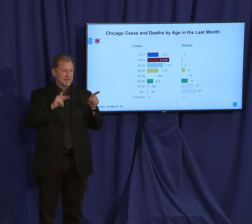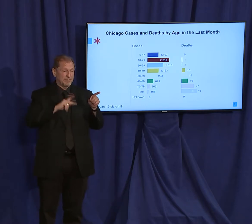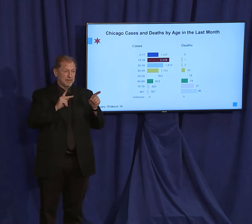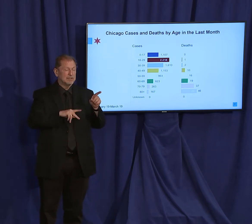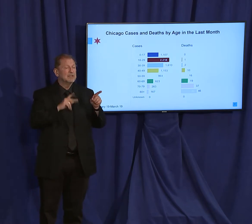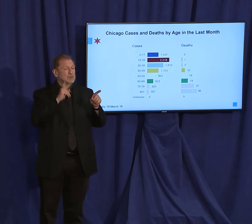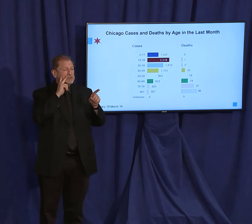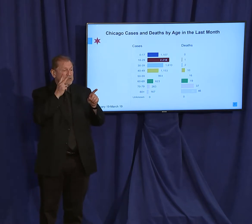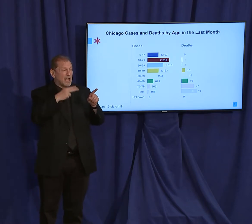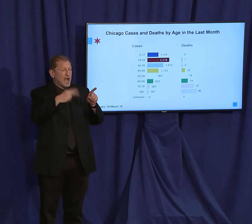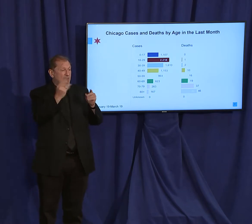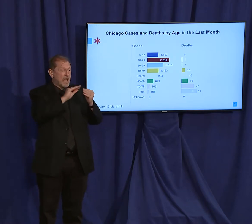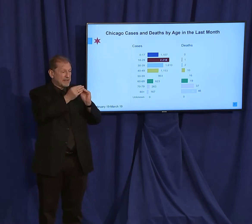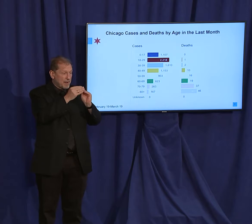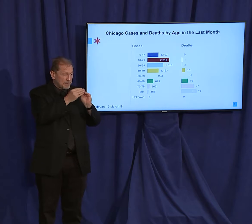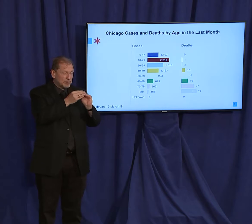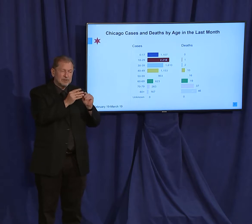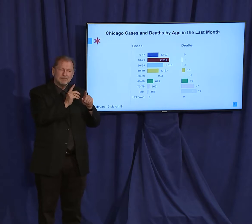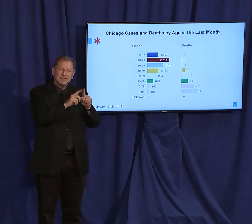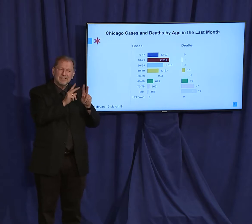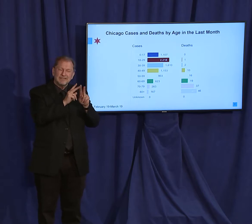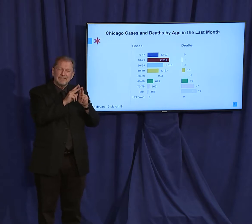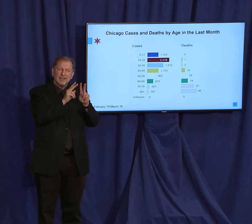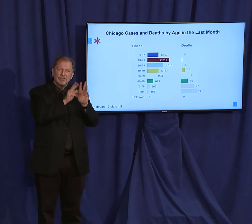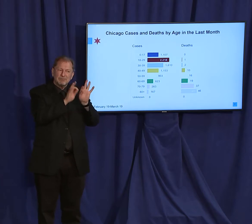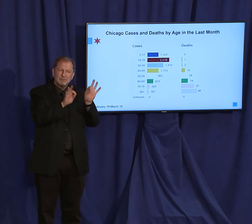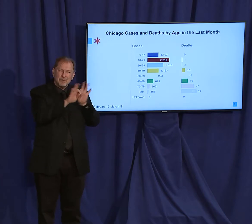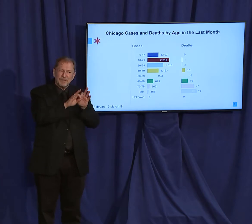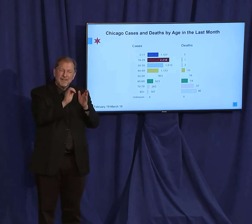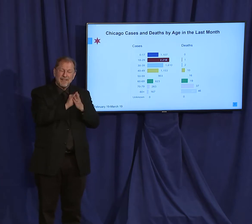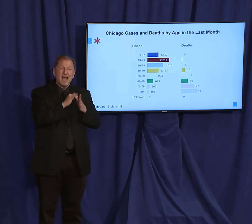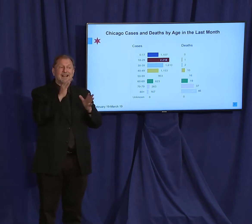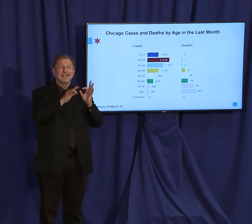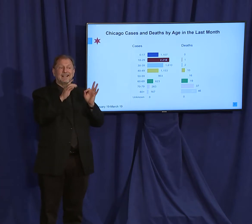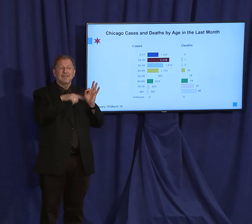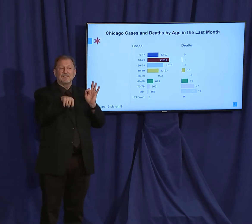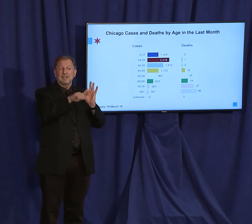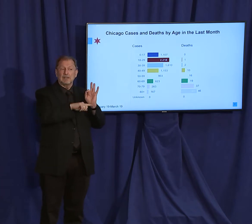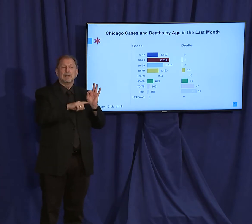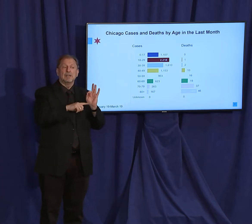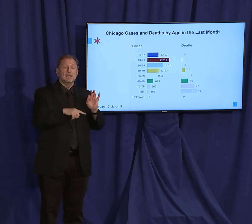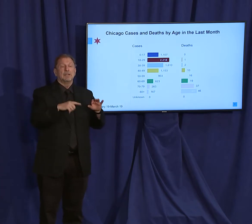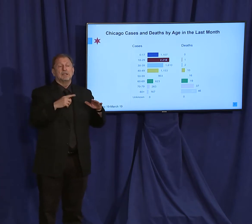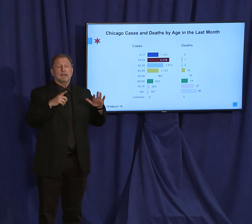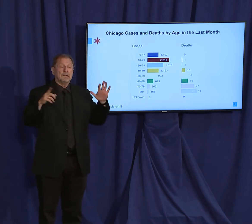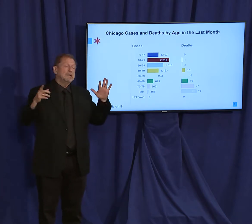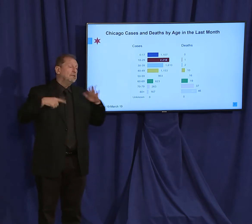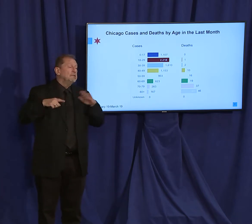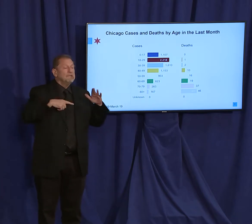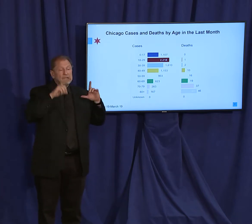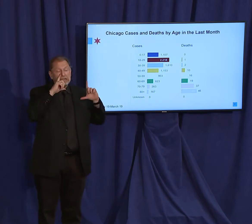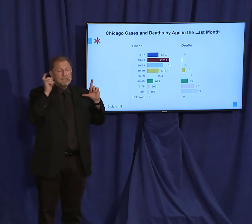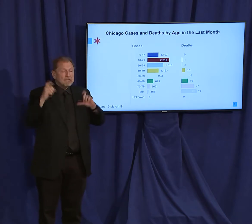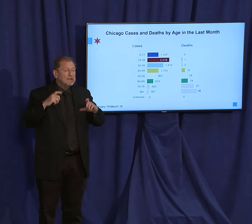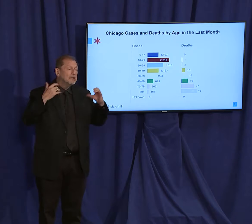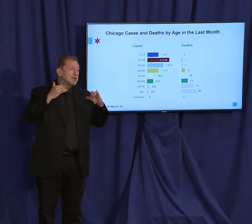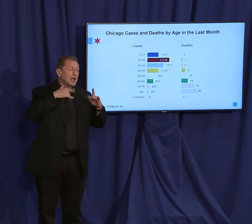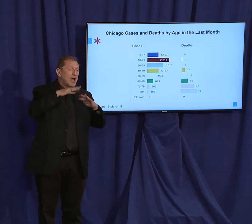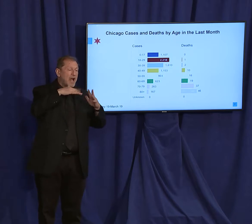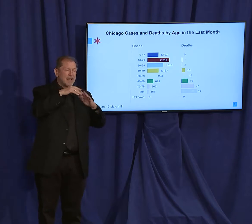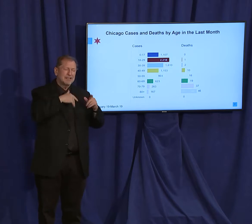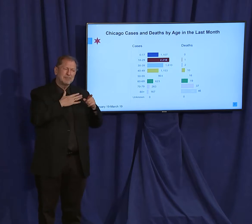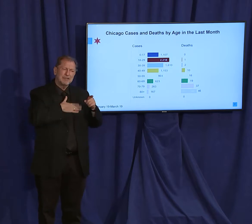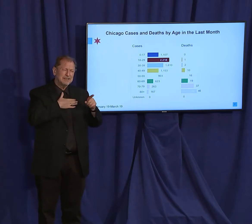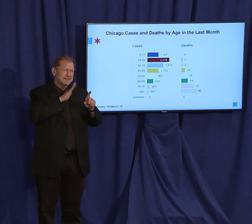most cases, really critical that if you are taking some chances with COVID, please rethink